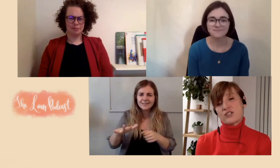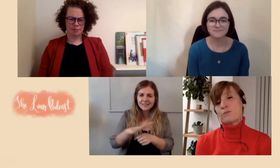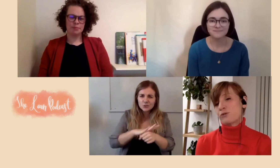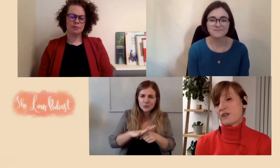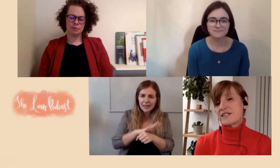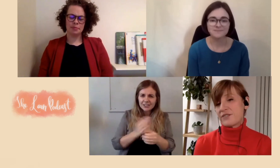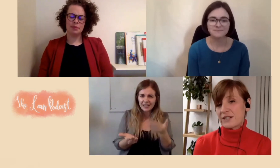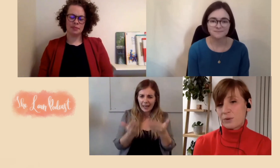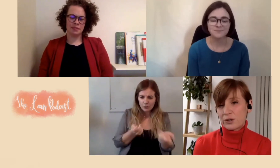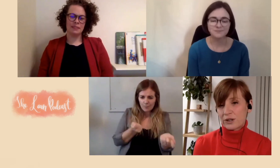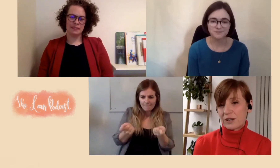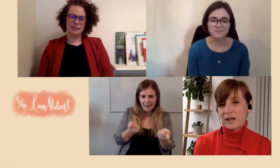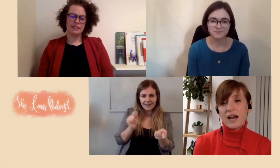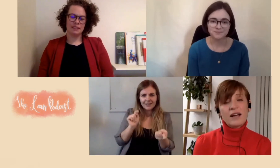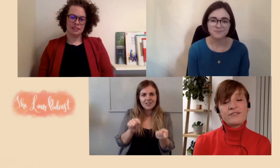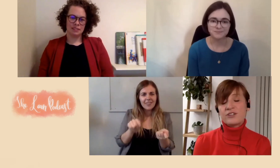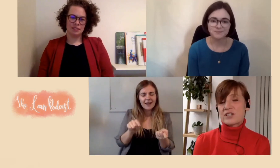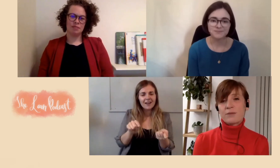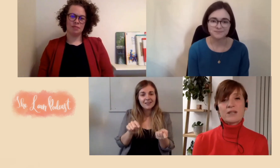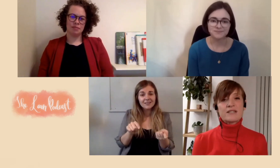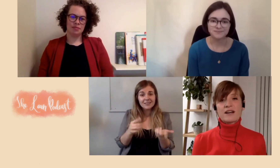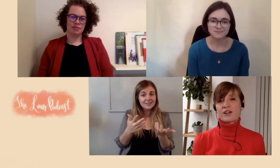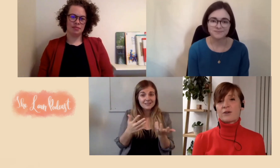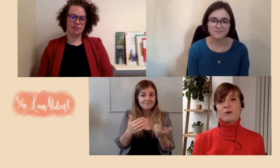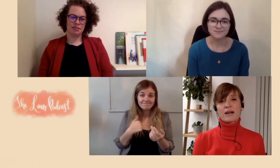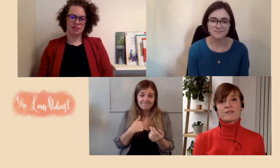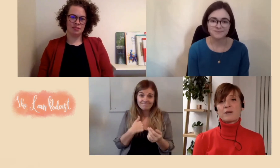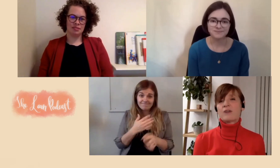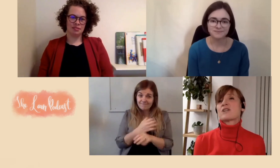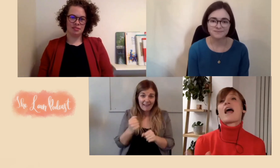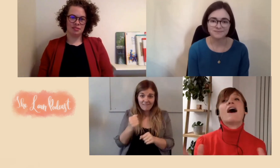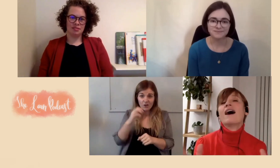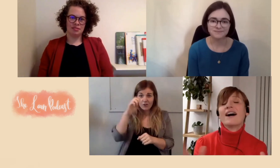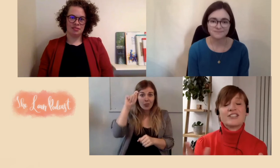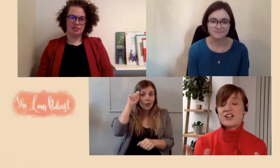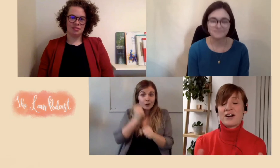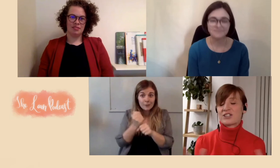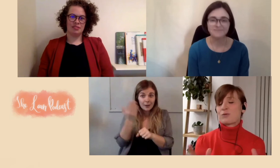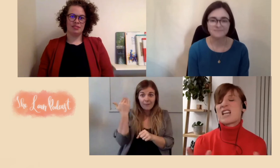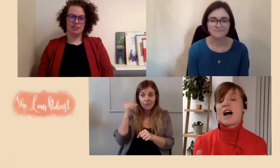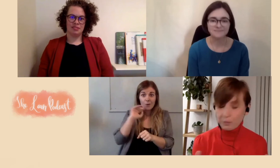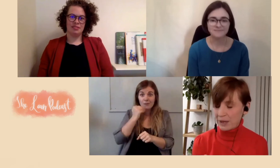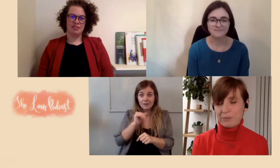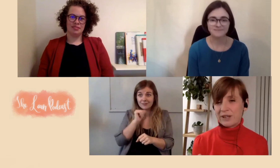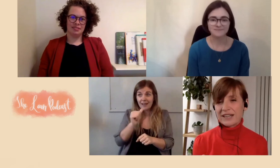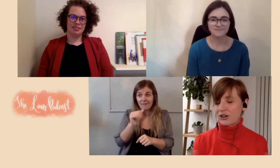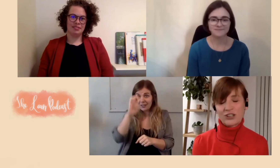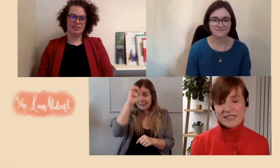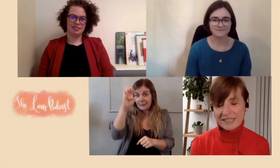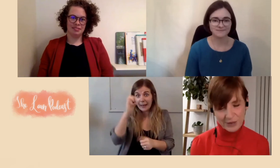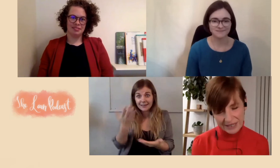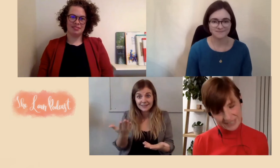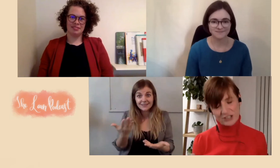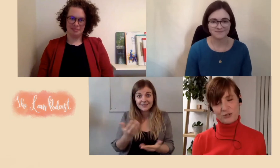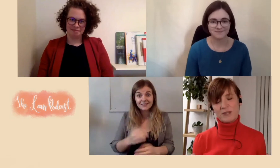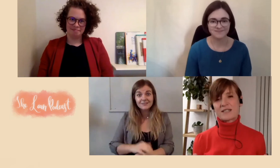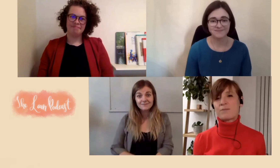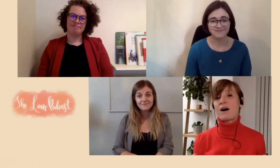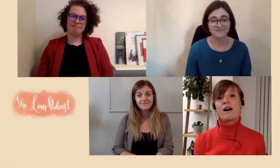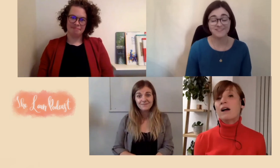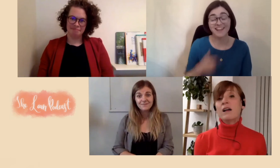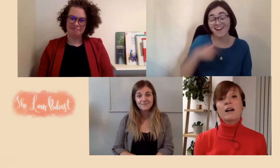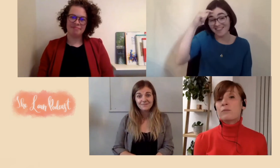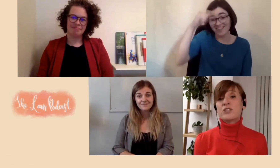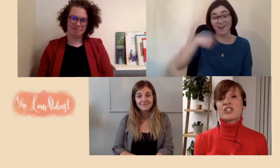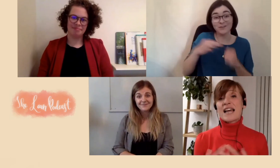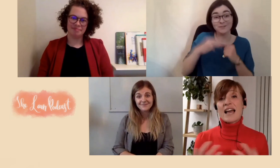have chance to consider. Yeah. I thought I had more awareness, and then it happened, and then I realised, no, Ciara, maybe you don't have as much awareness as I thought you did,